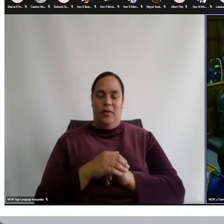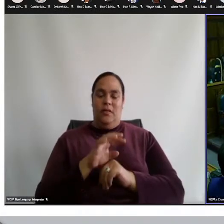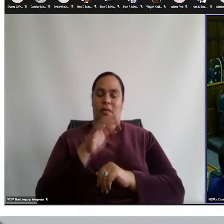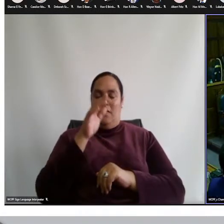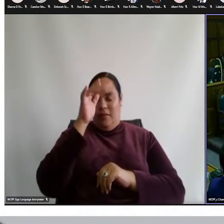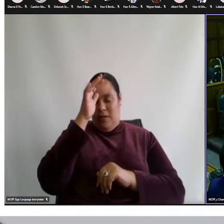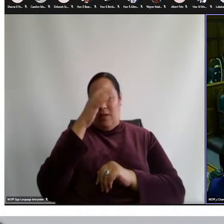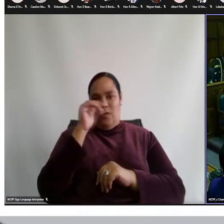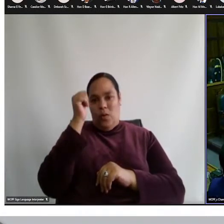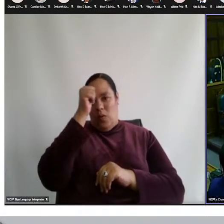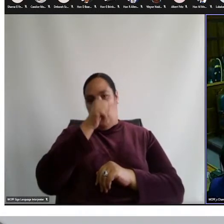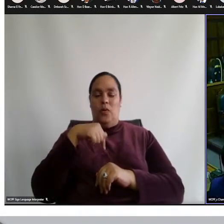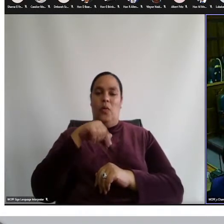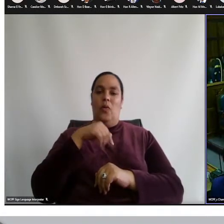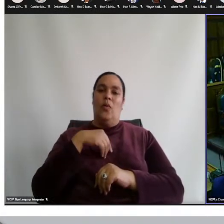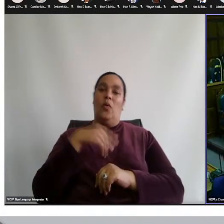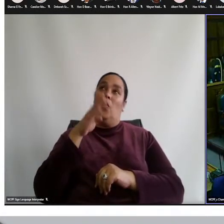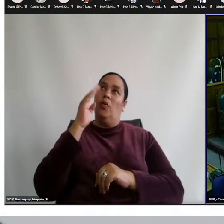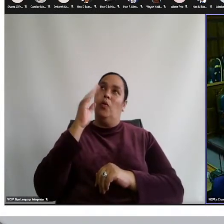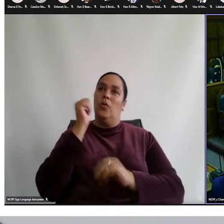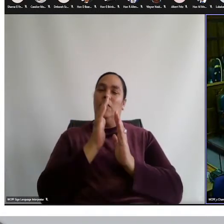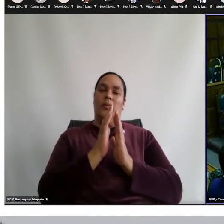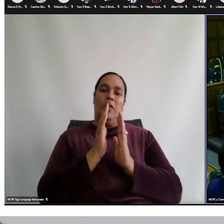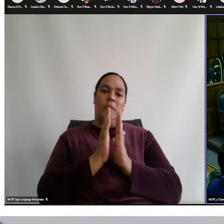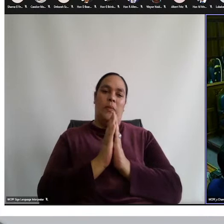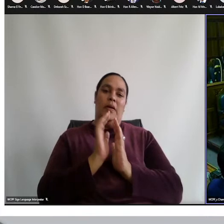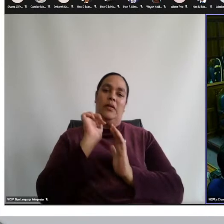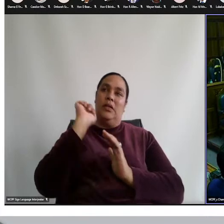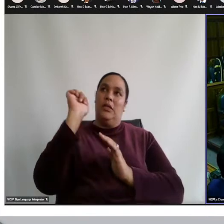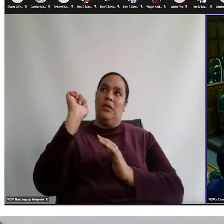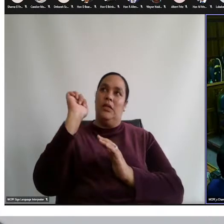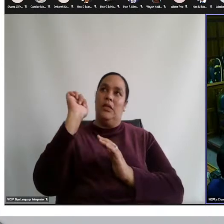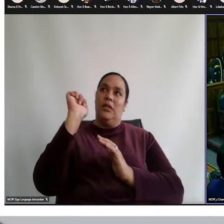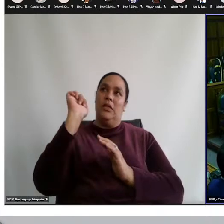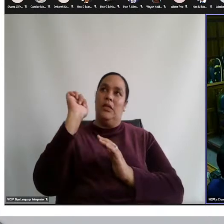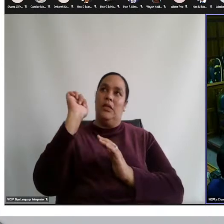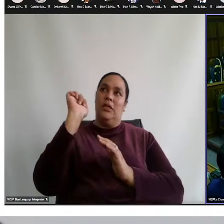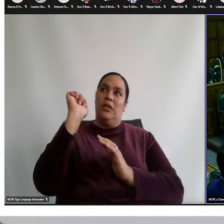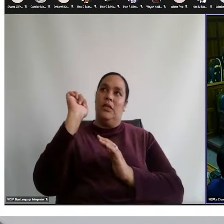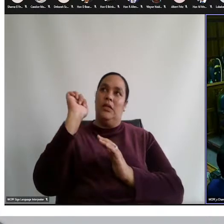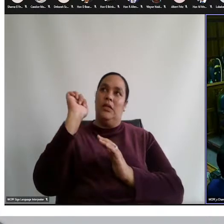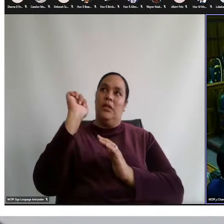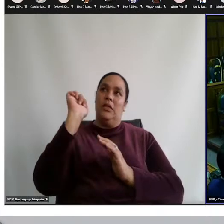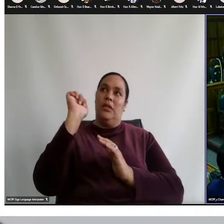On speed, at ich drende ons verhadrings.